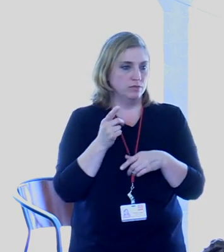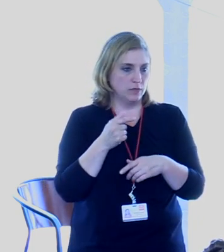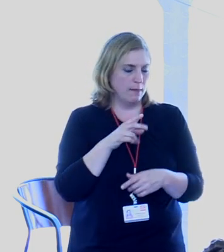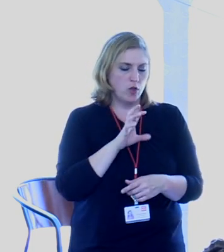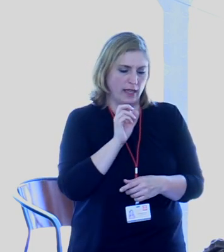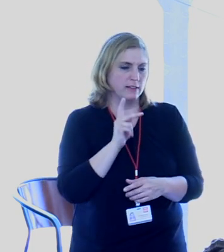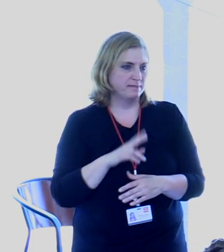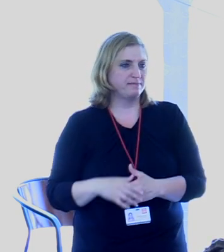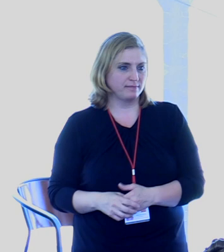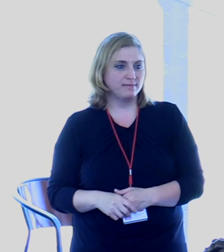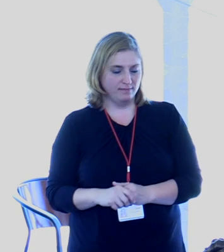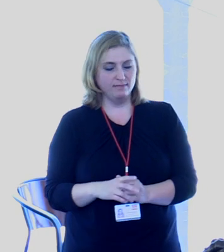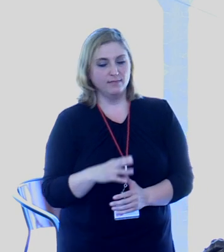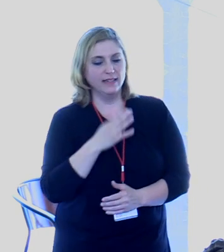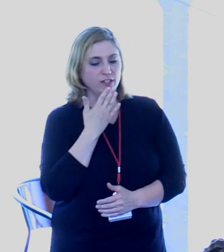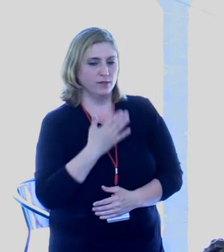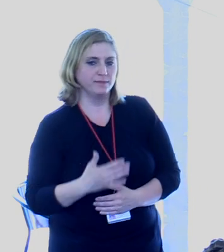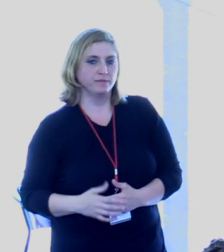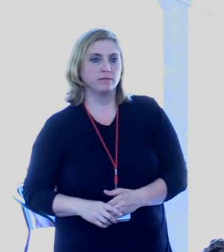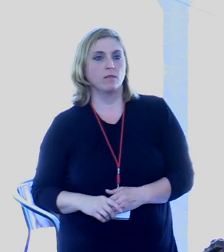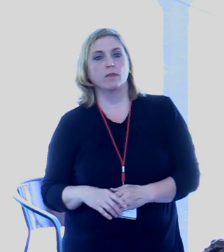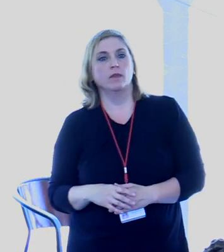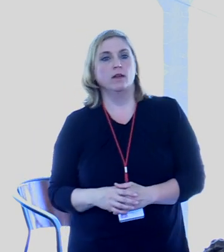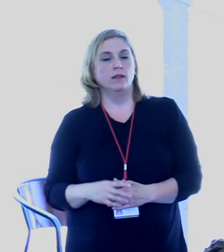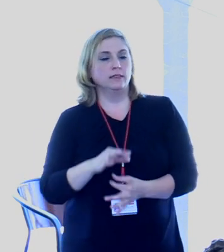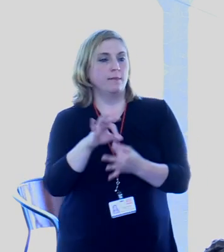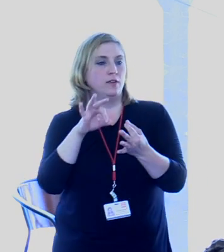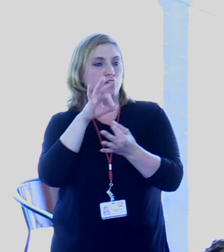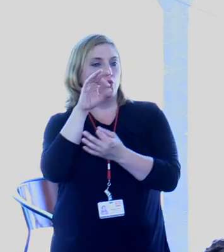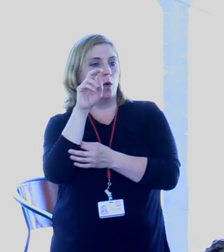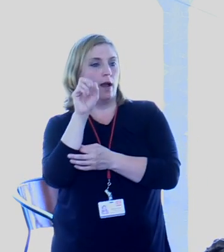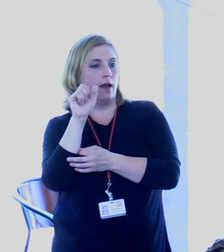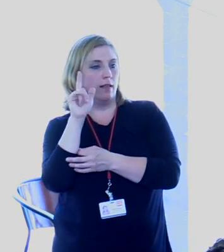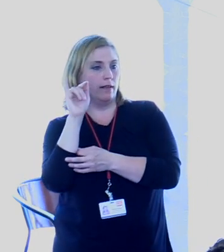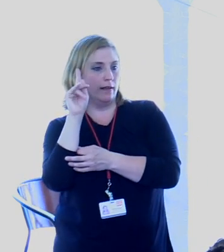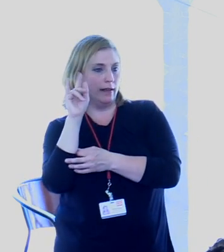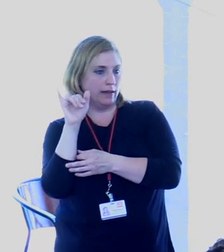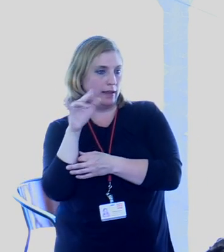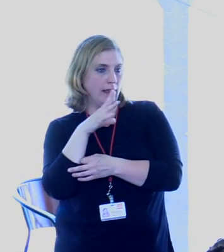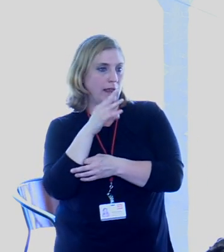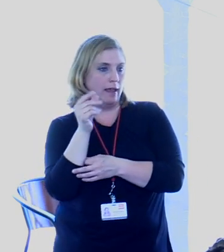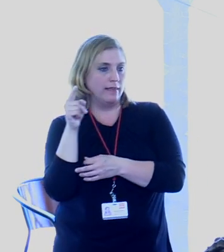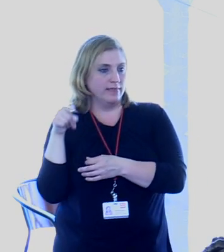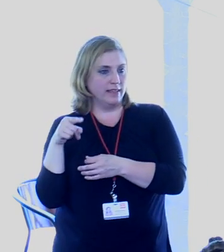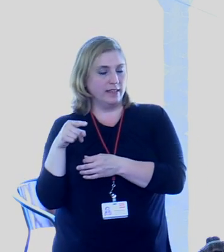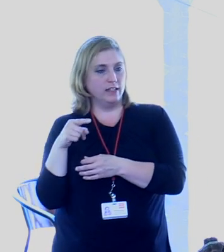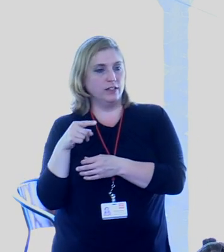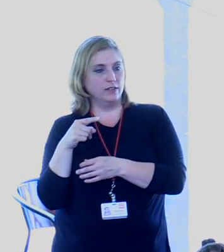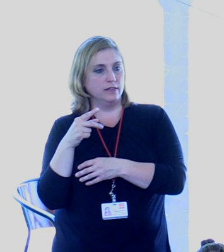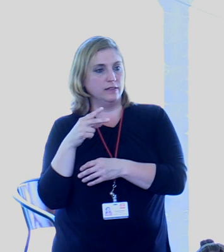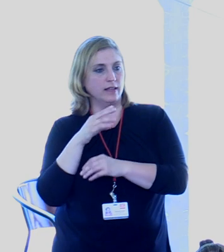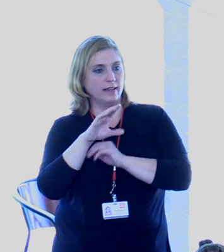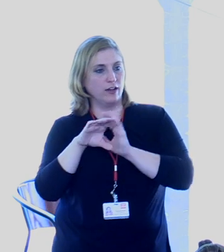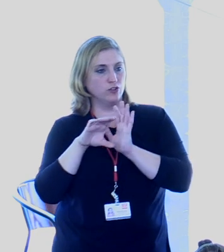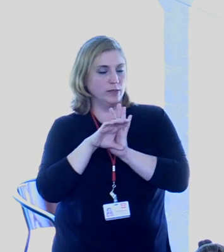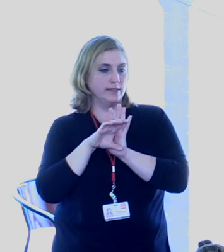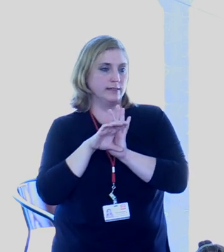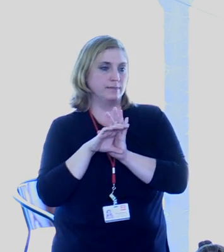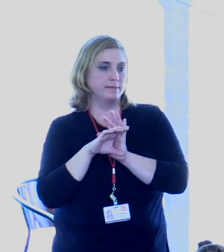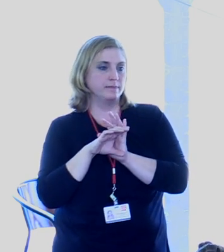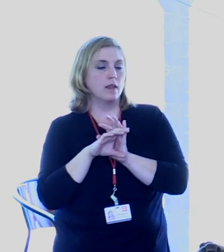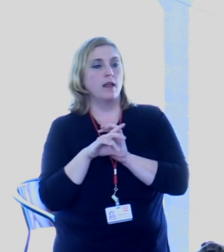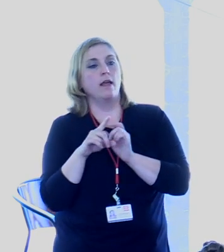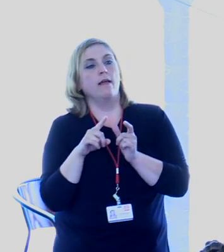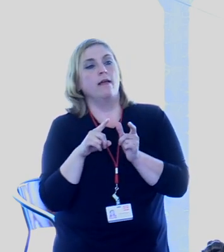very amorphous notion called spirituality. Okay, so these are the characteristics.